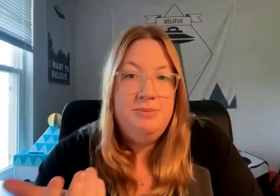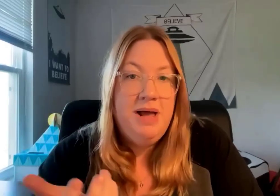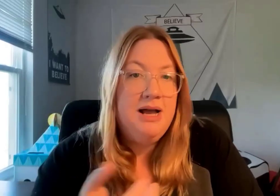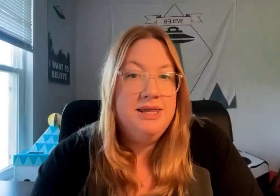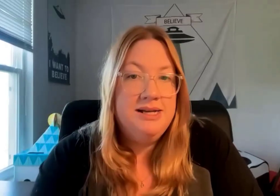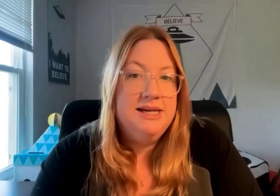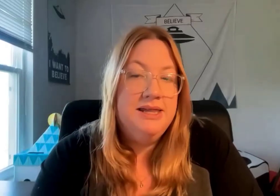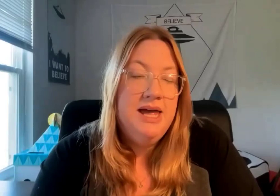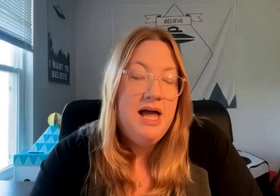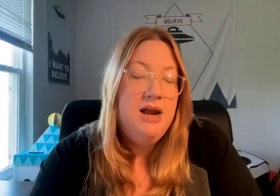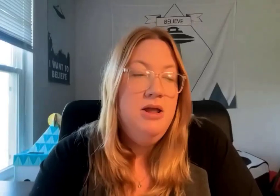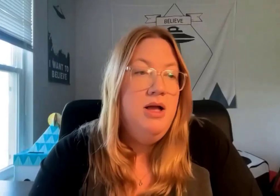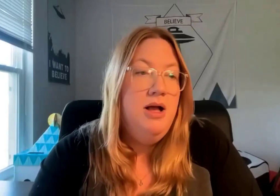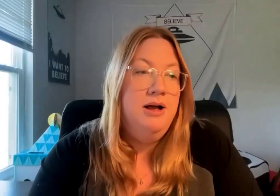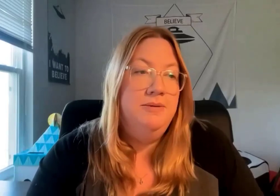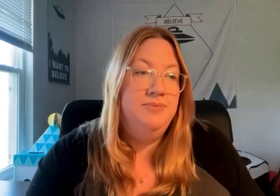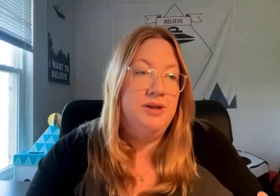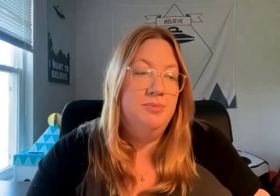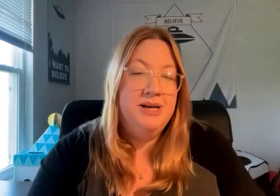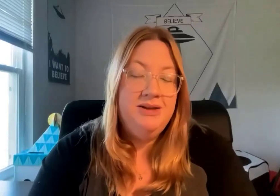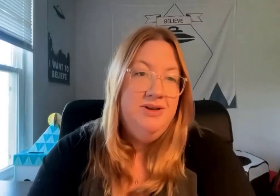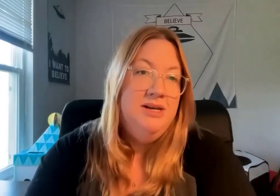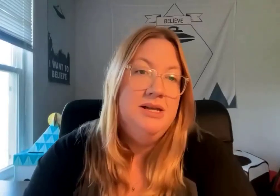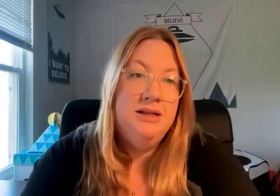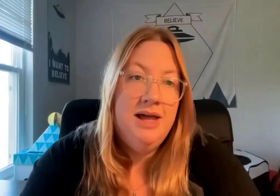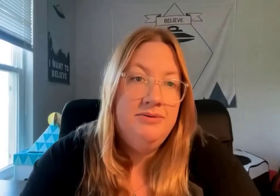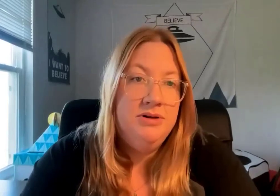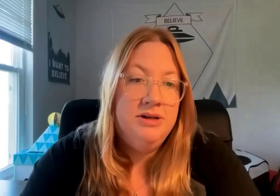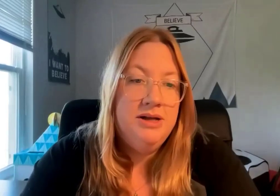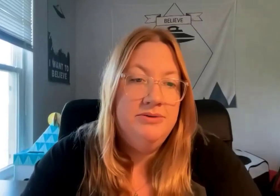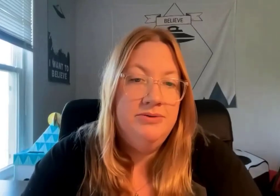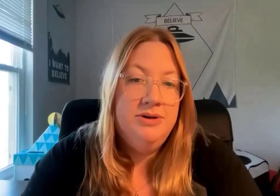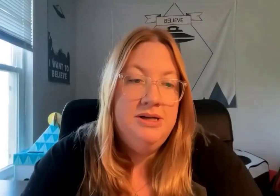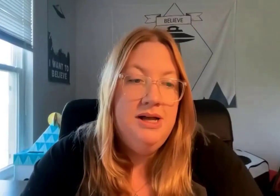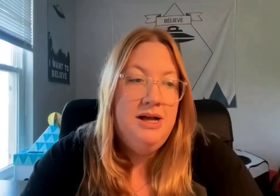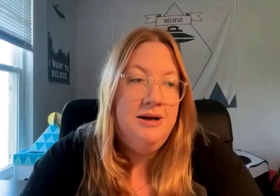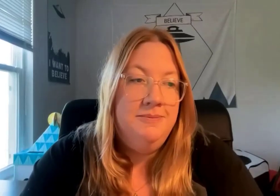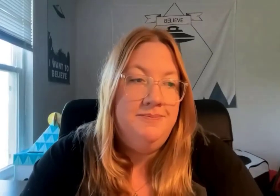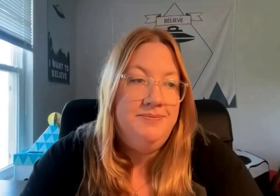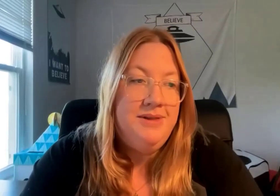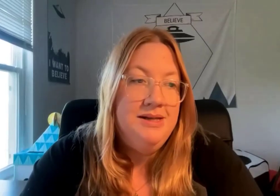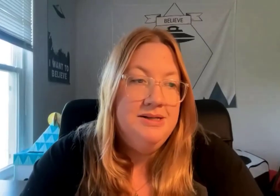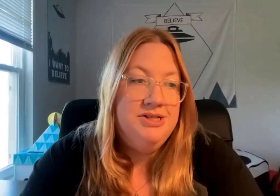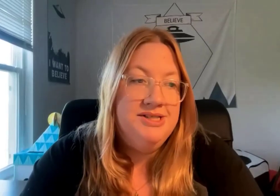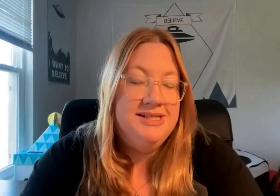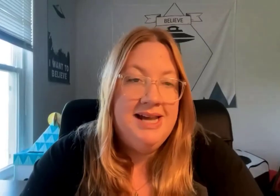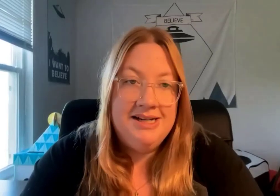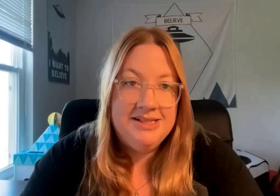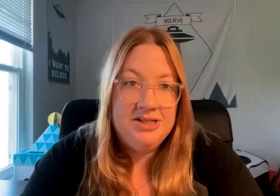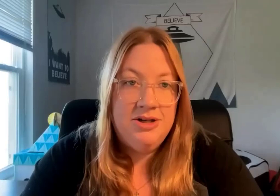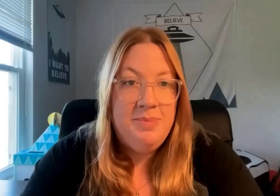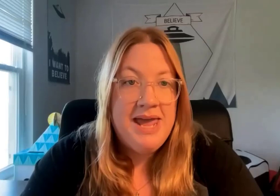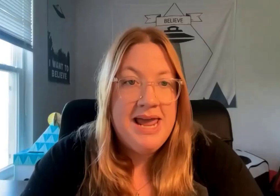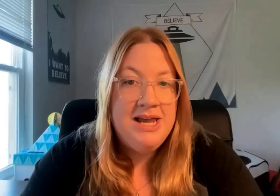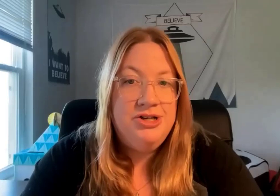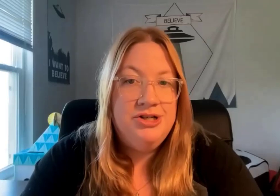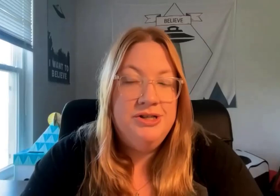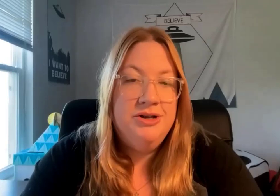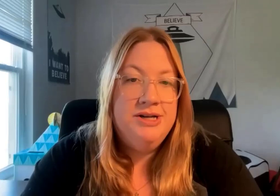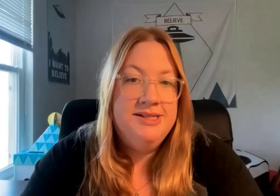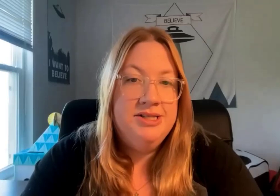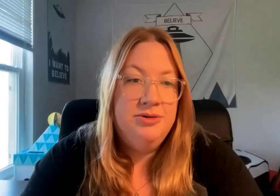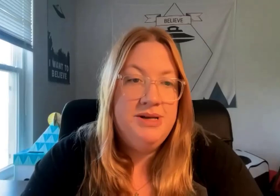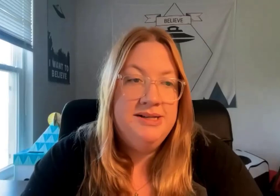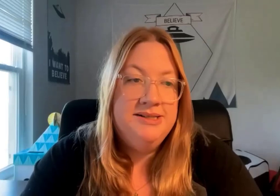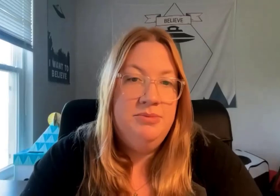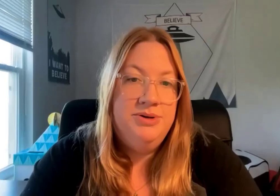screencast feedback, things like that. But even in the level of just text on the page, there